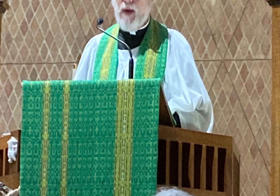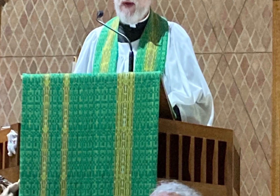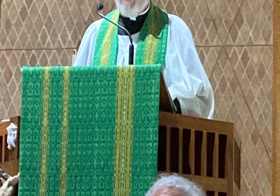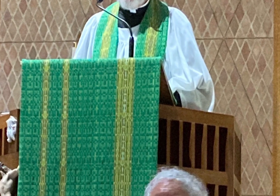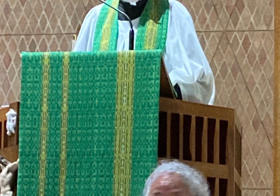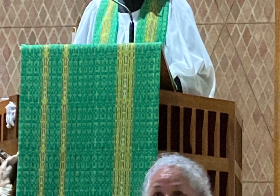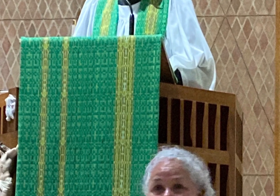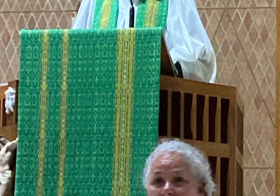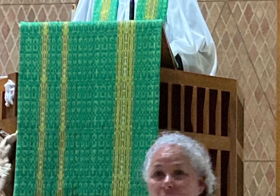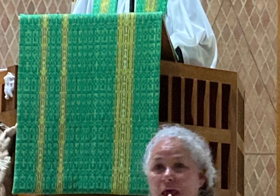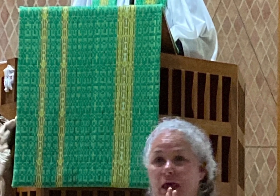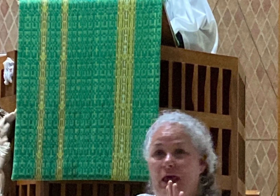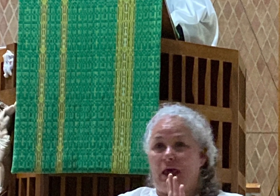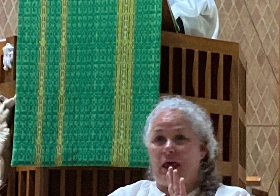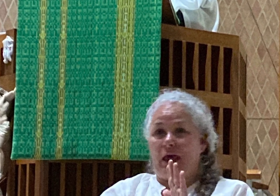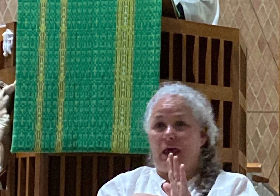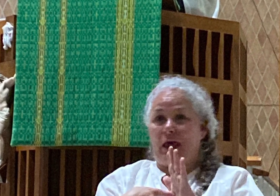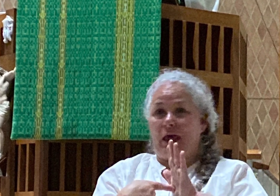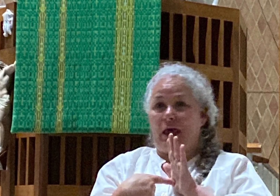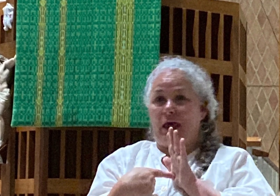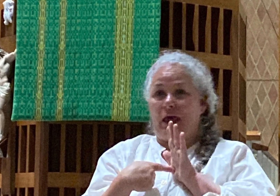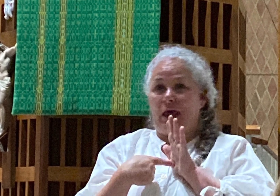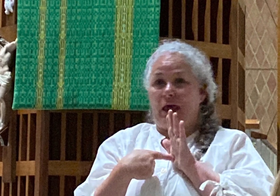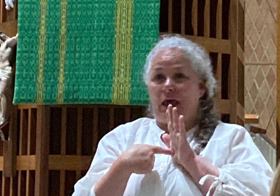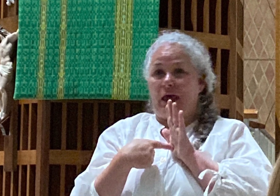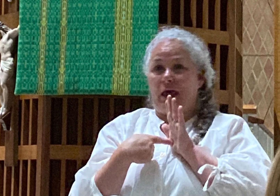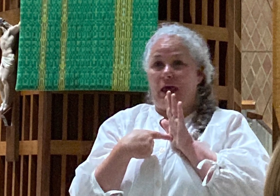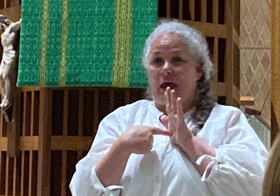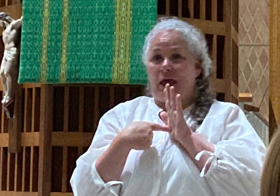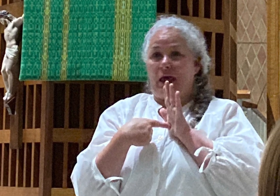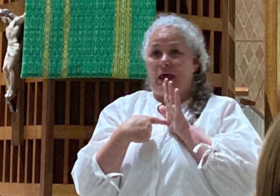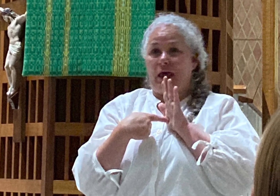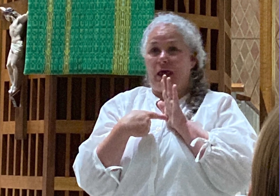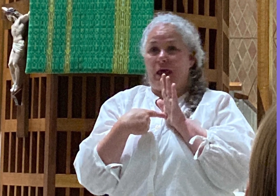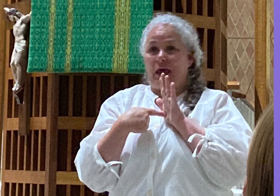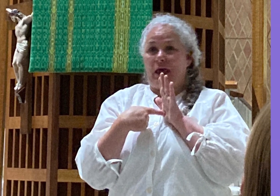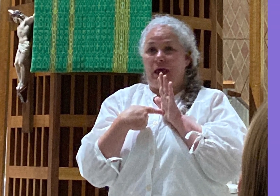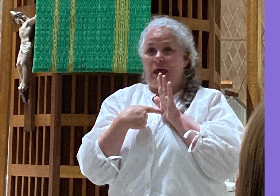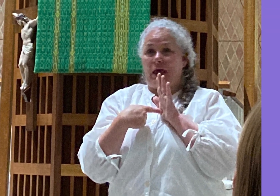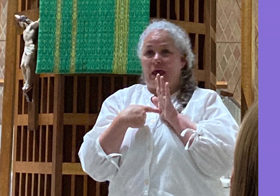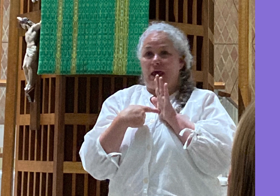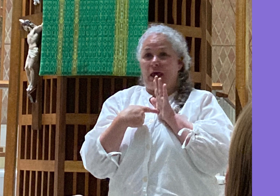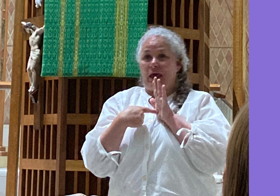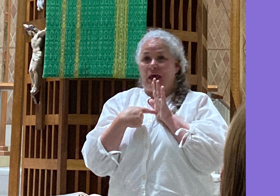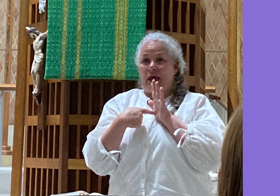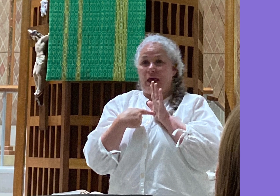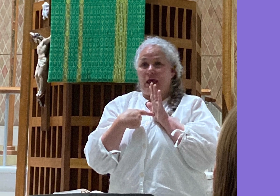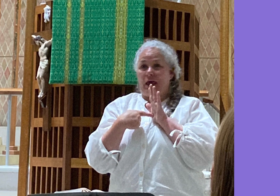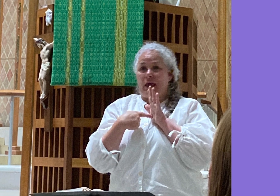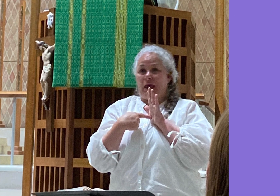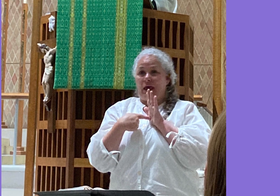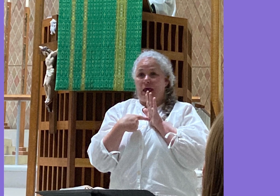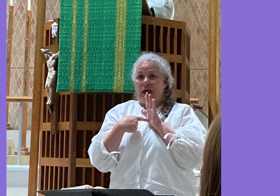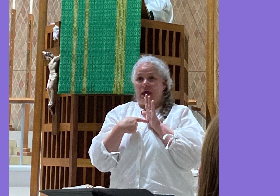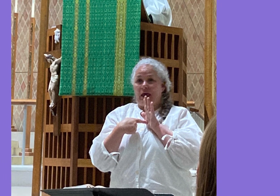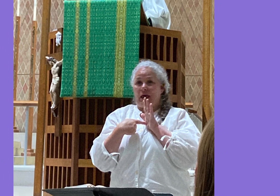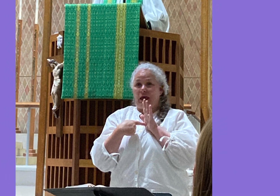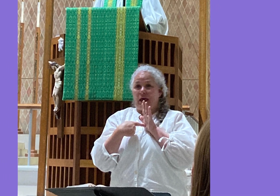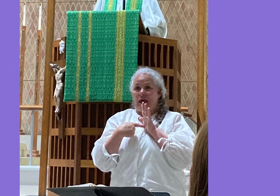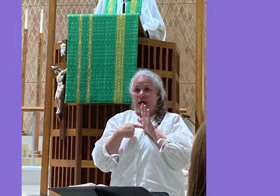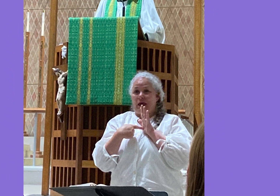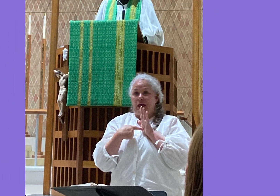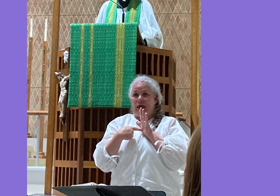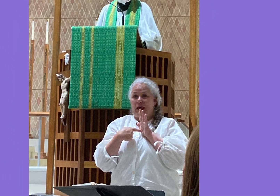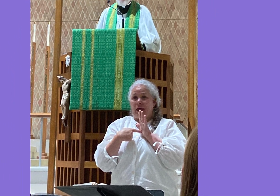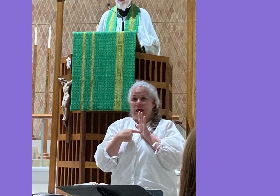Missouri Synod. However, there is a severe shortage of Lutheran resources and interpreters. Ephitha Lutheran Mission